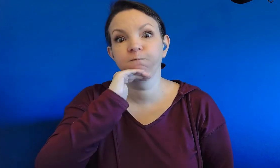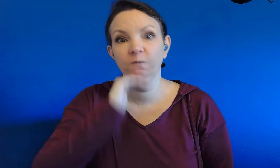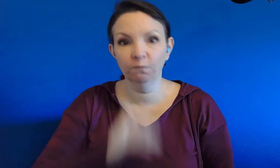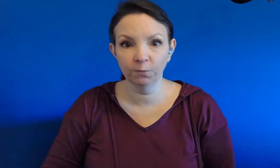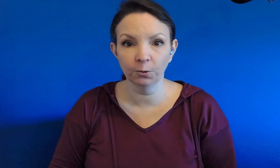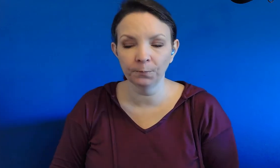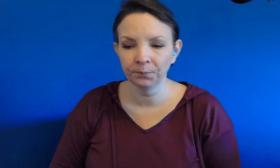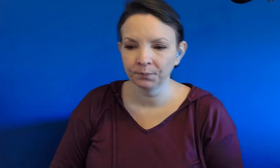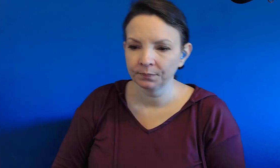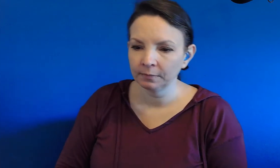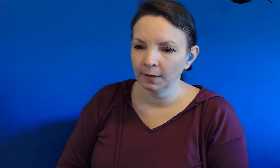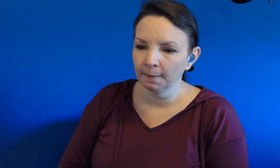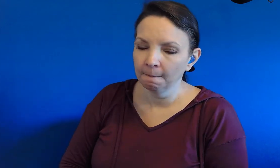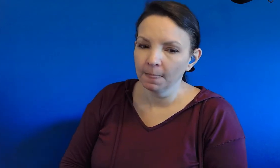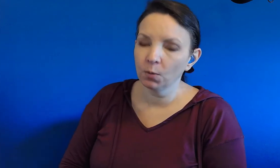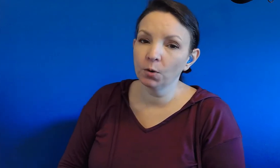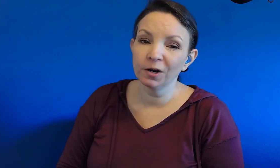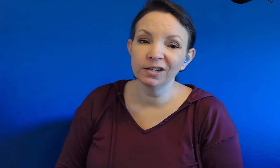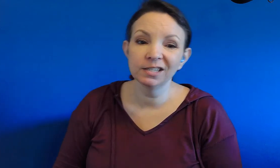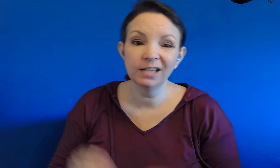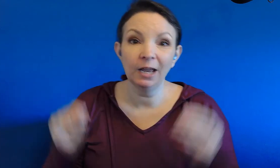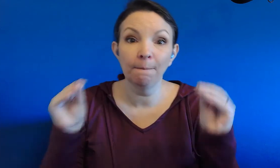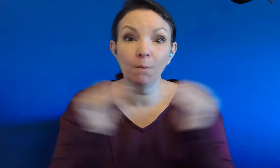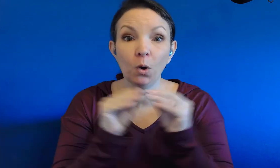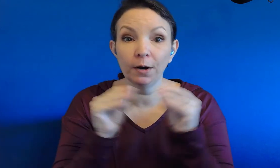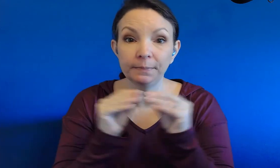Full. Or you can say more.